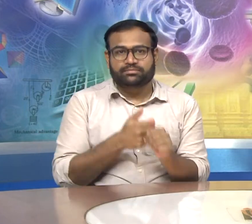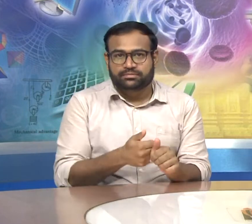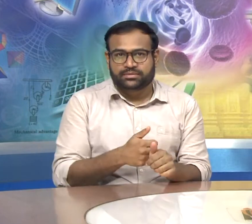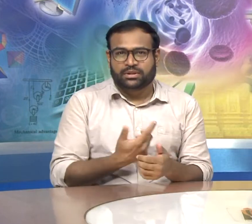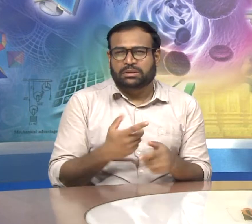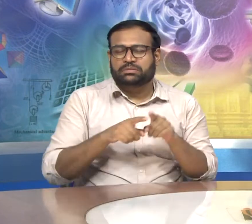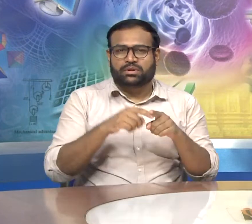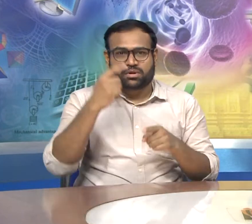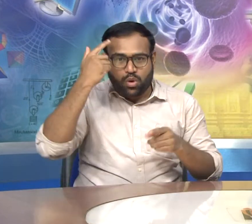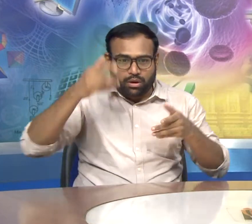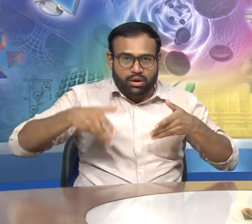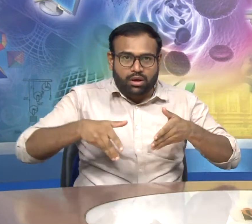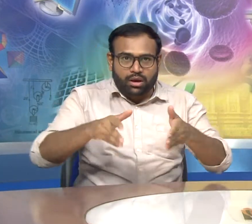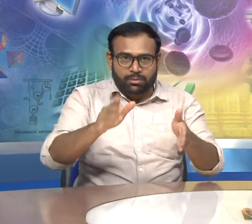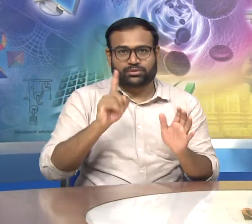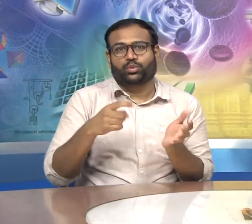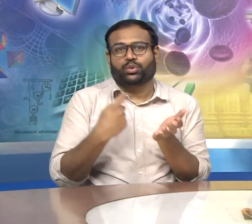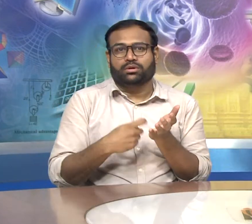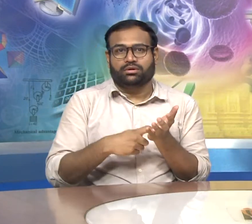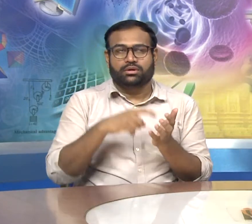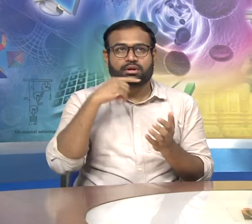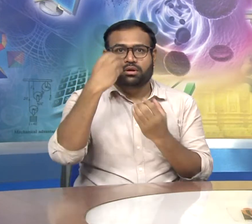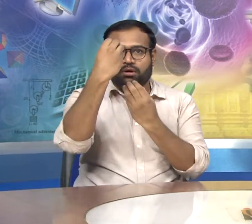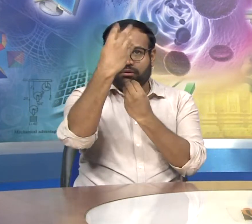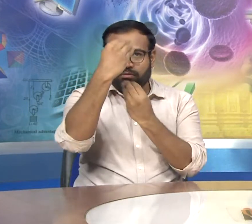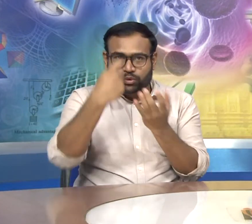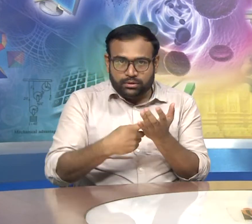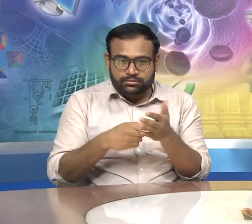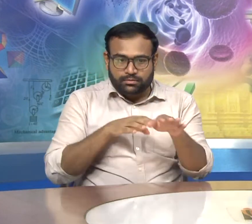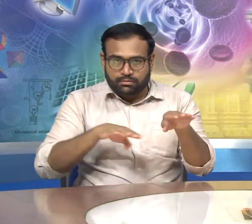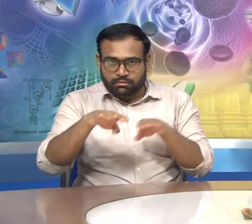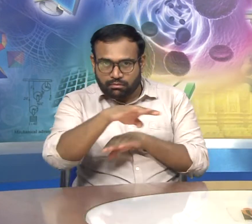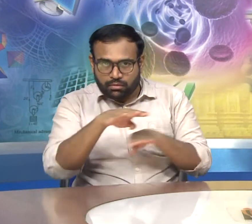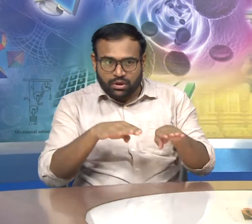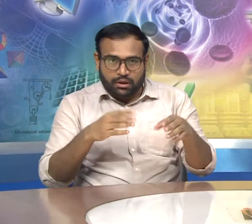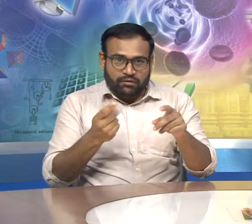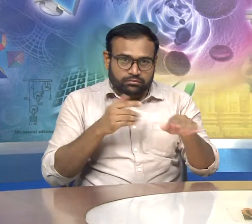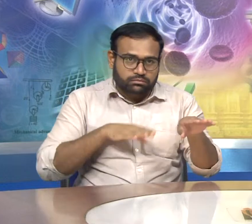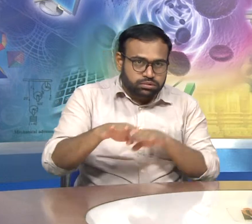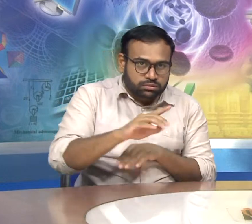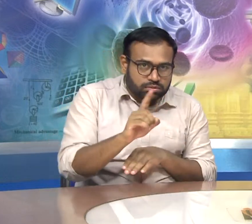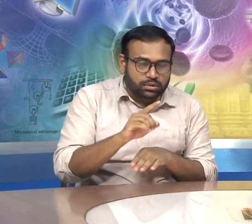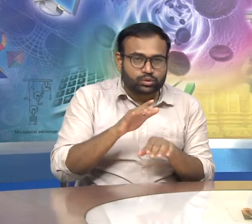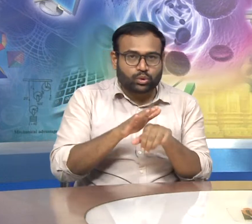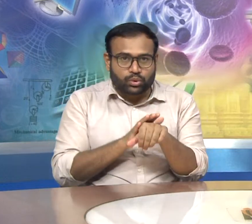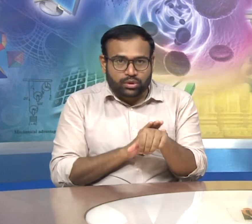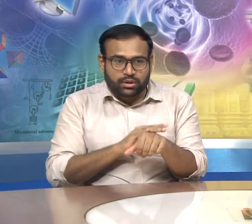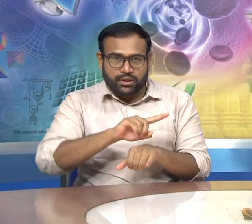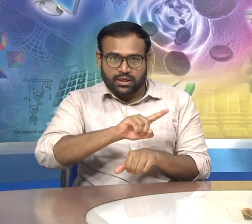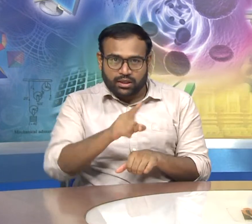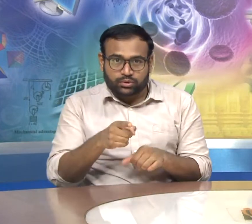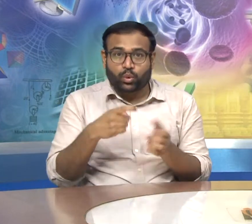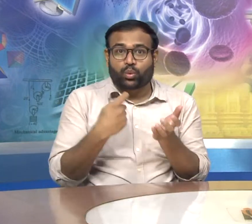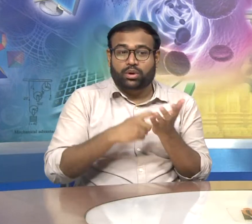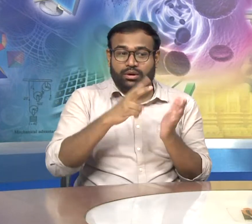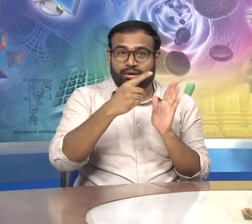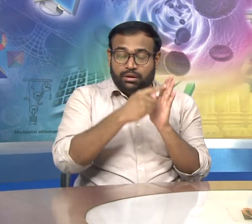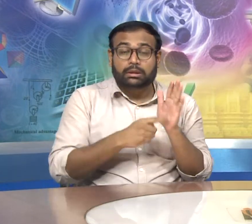rules, regulation, it's mean if there is a road you have to follow traffic light rules, there are regulation you have